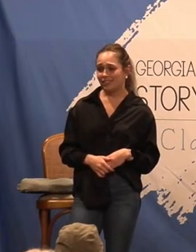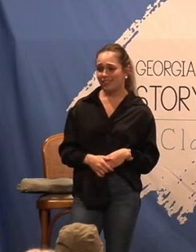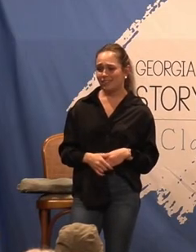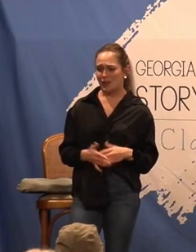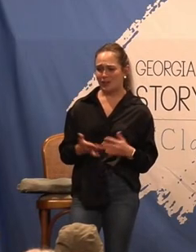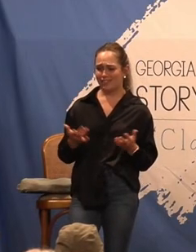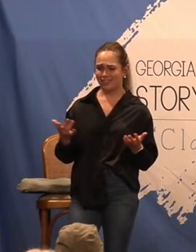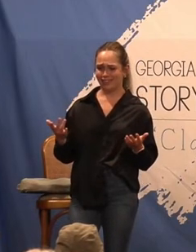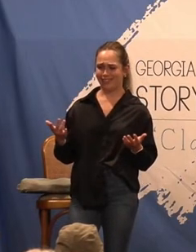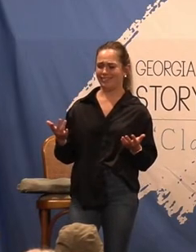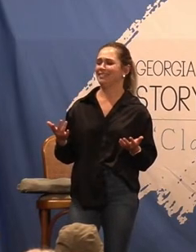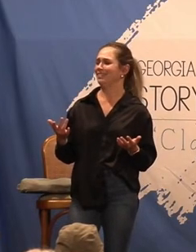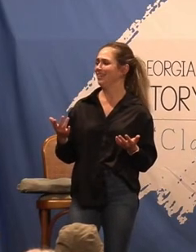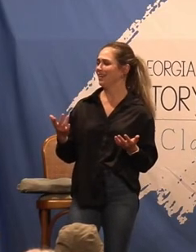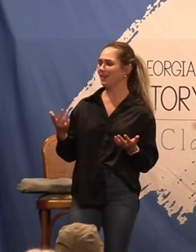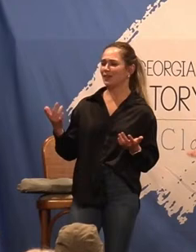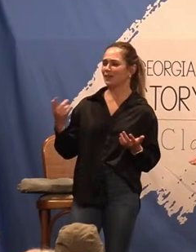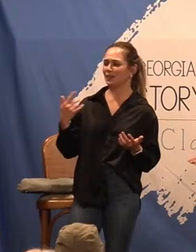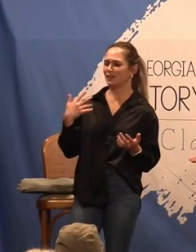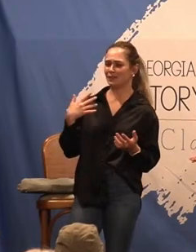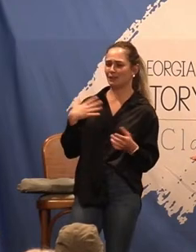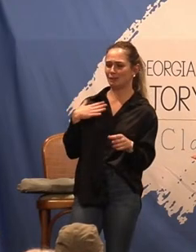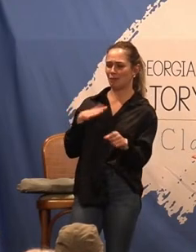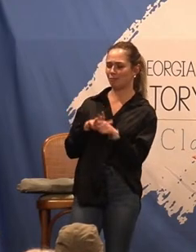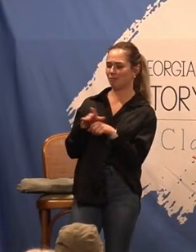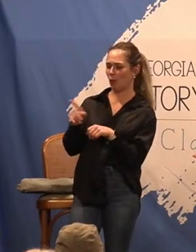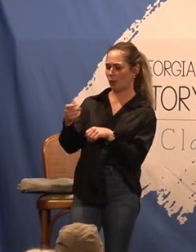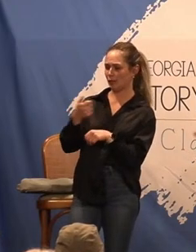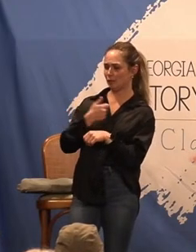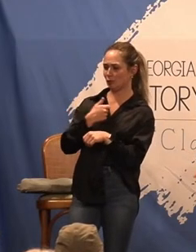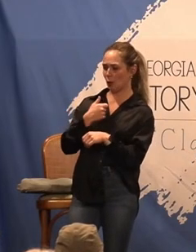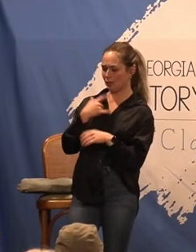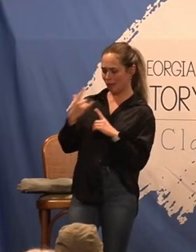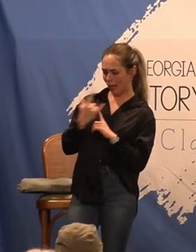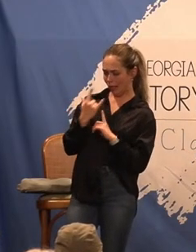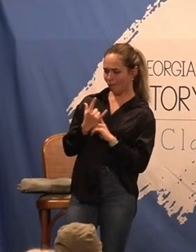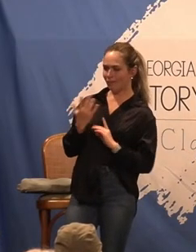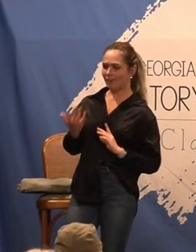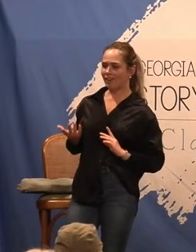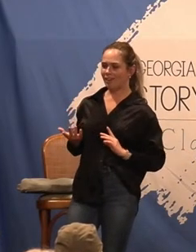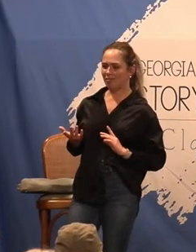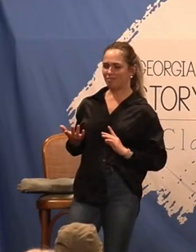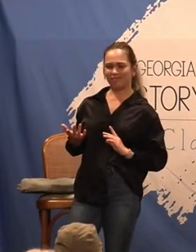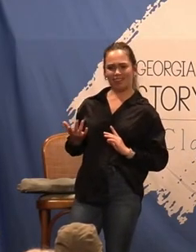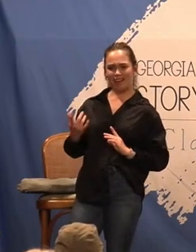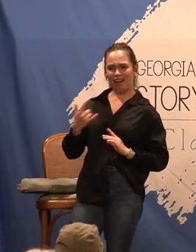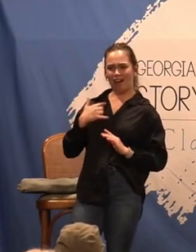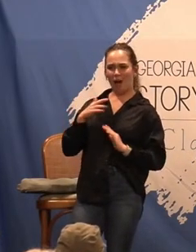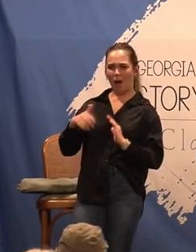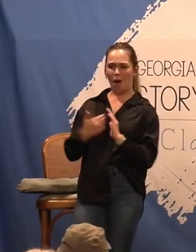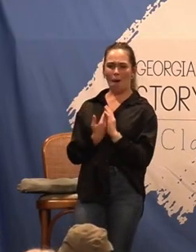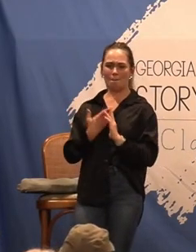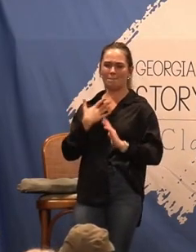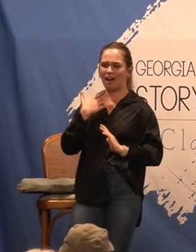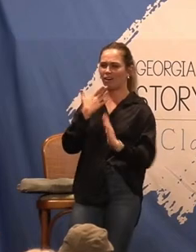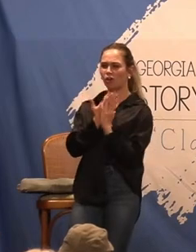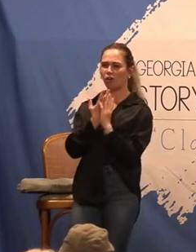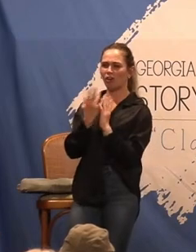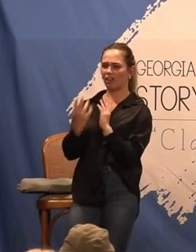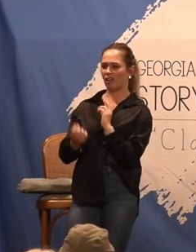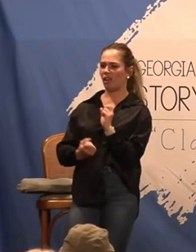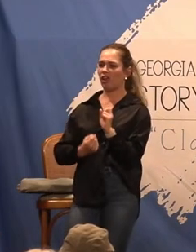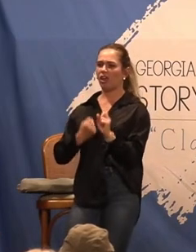What are you, man? You're so full of yourself. Think about it. I spend all of my good